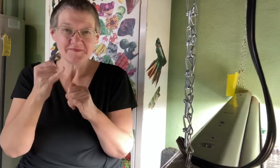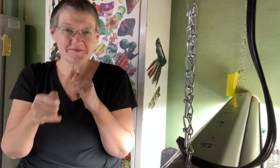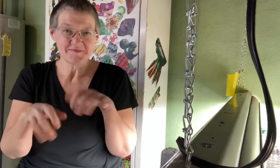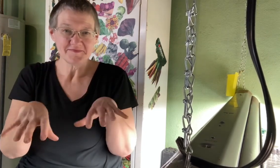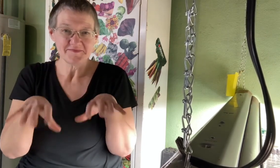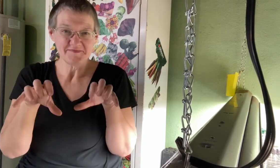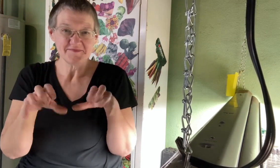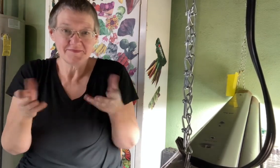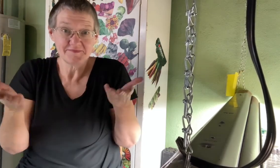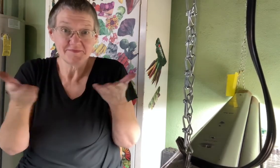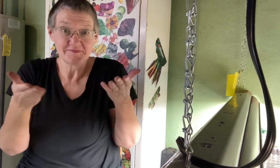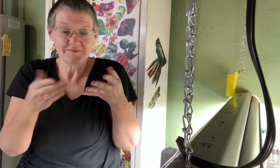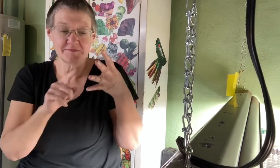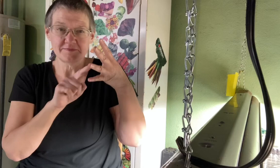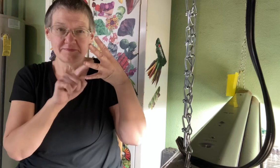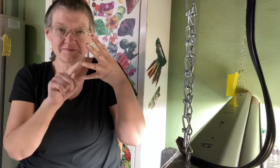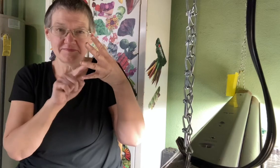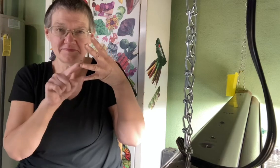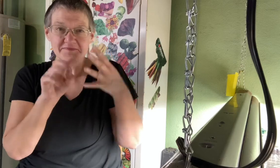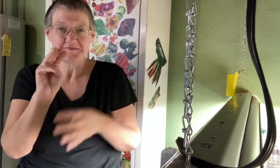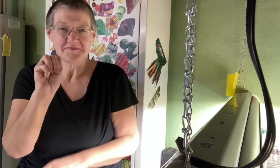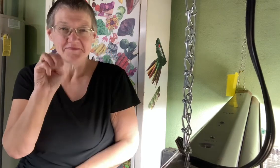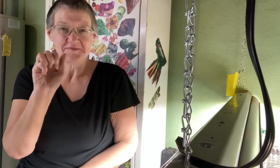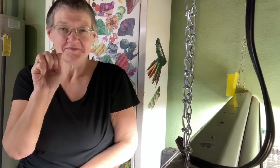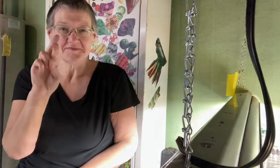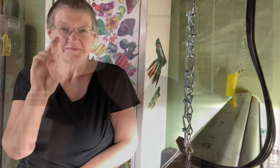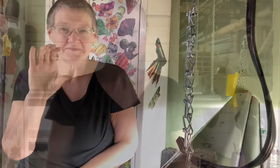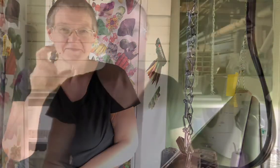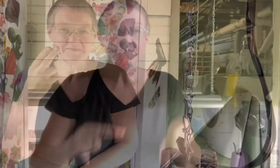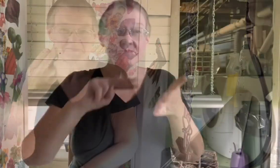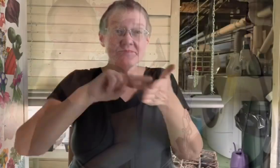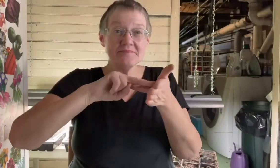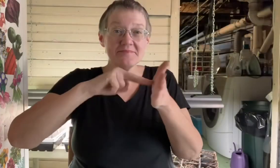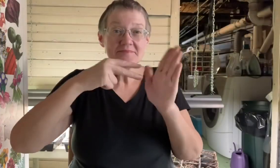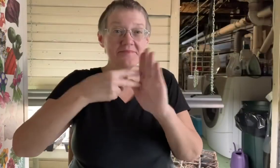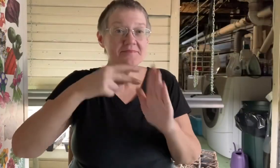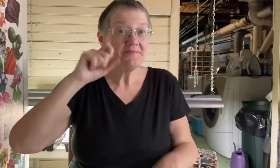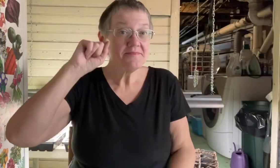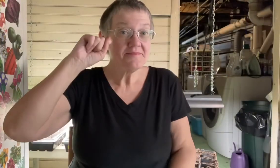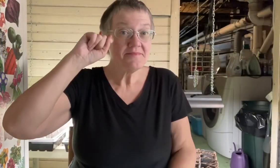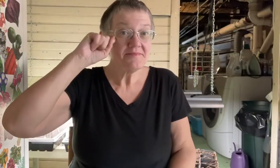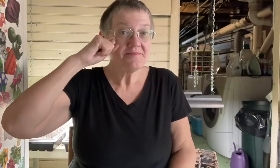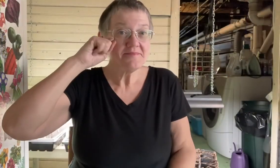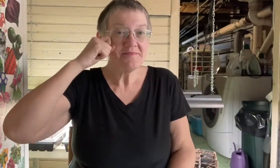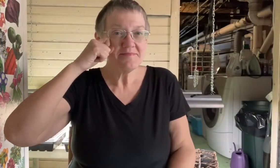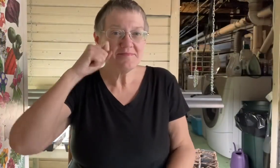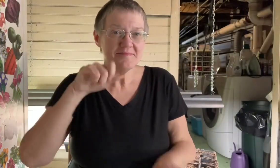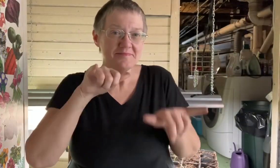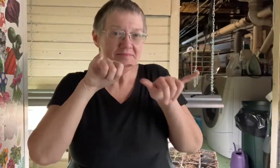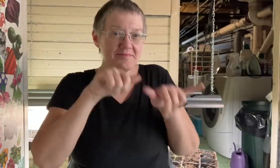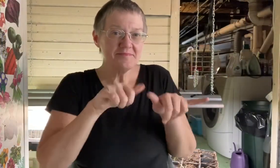And that's going to be 4 weeks before our last freeze. That's going to be mid-March